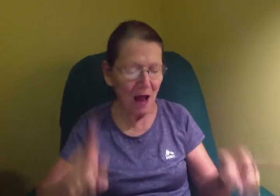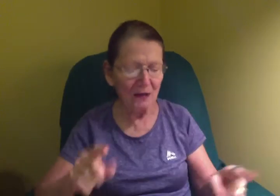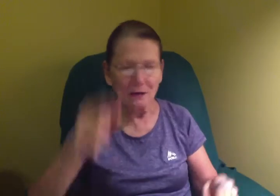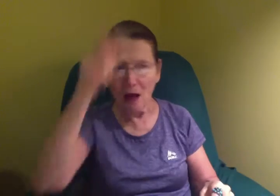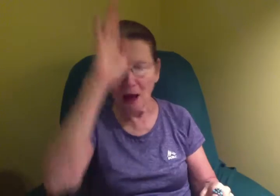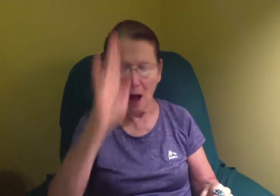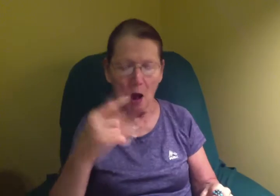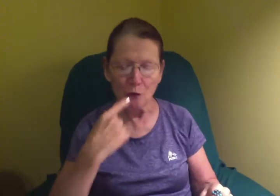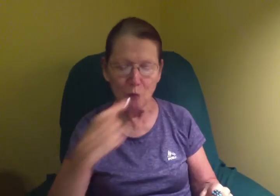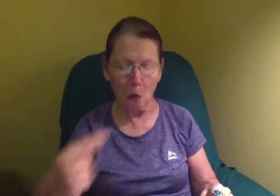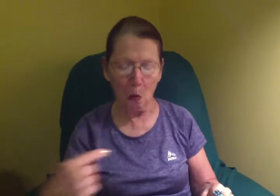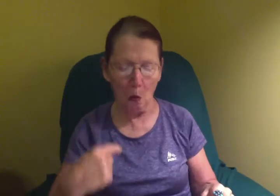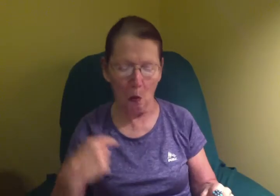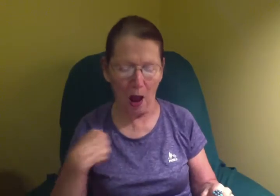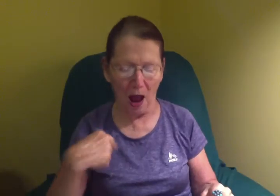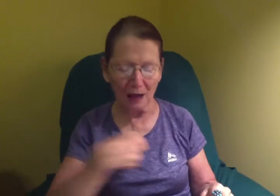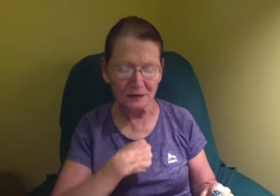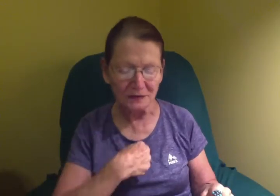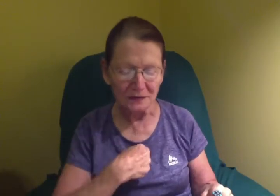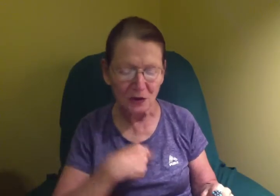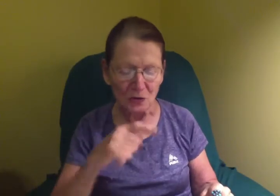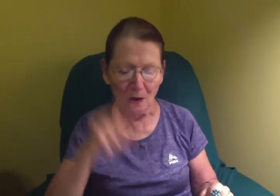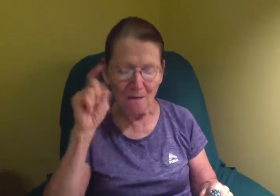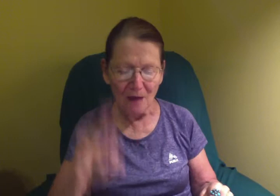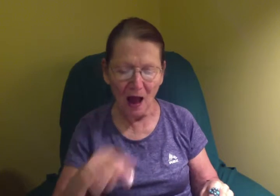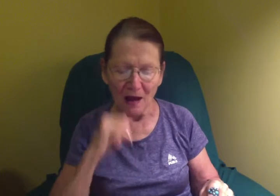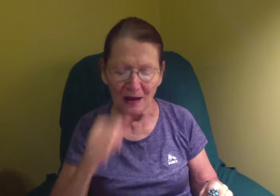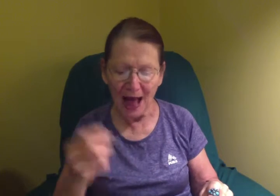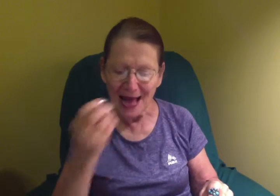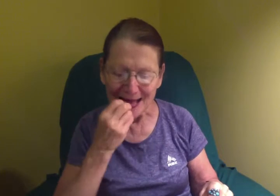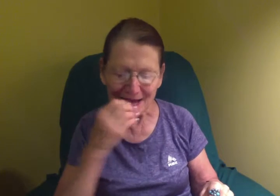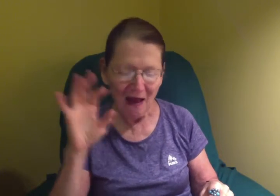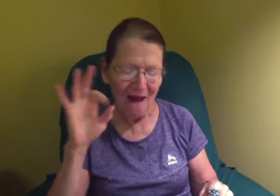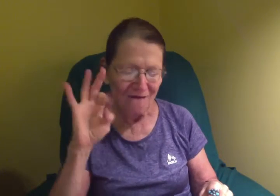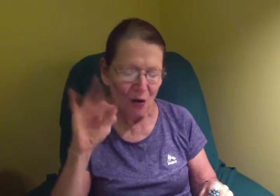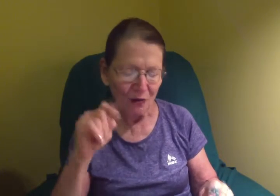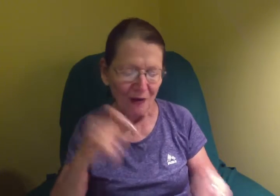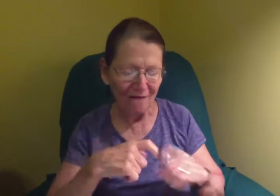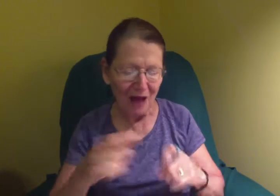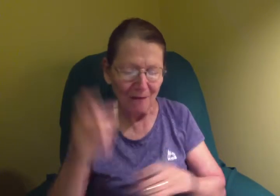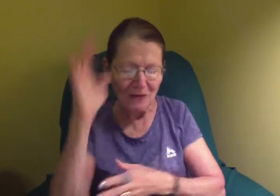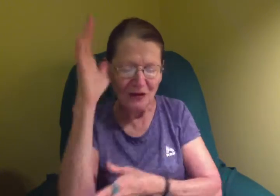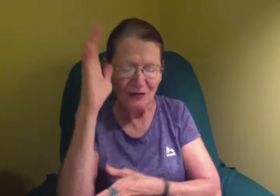I'm not going be in